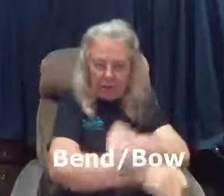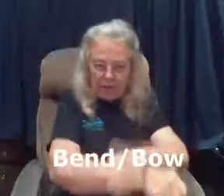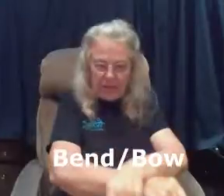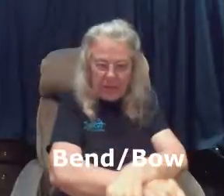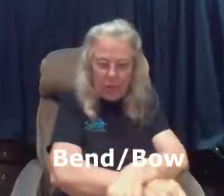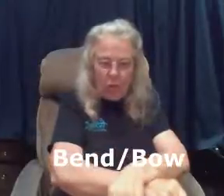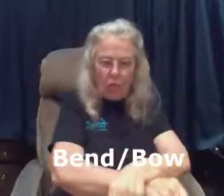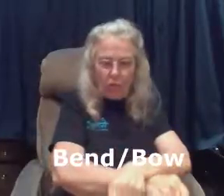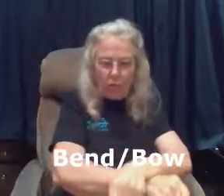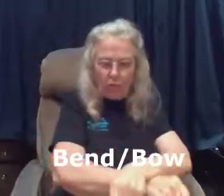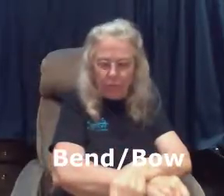bends down over.